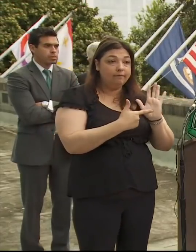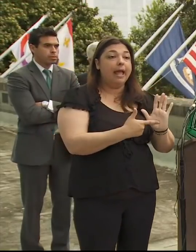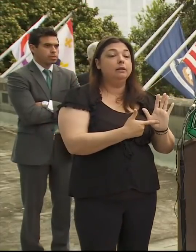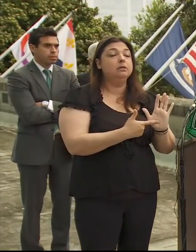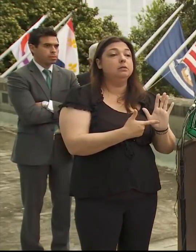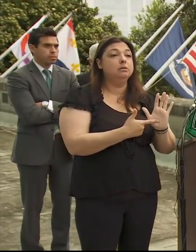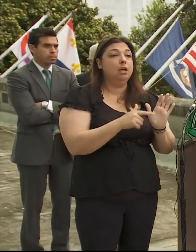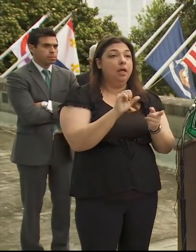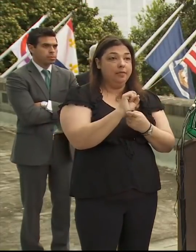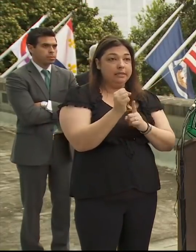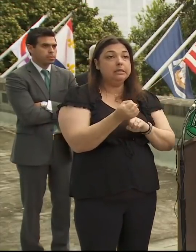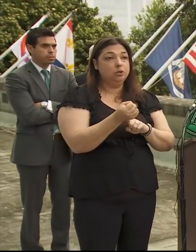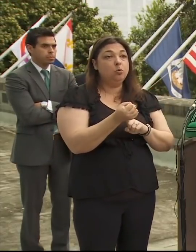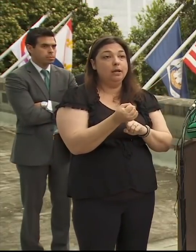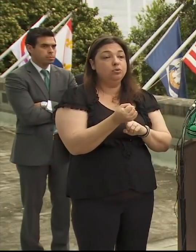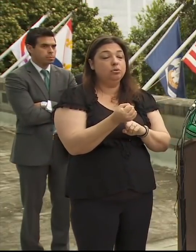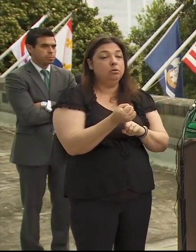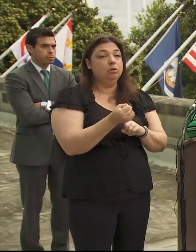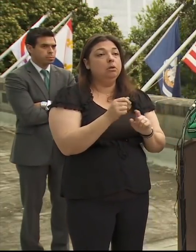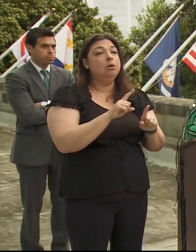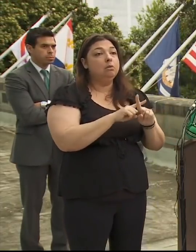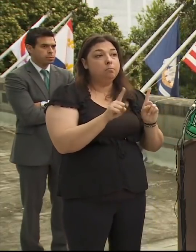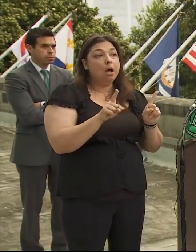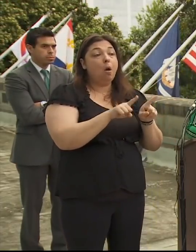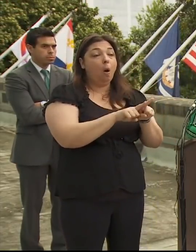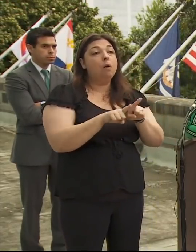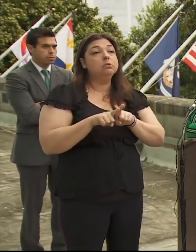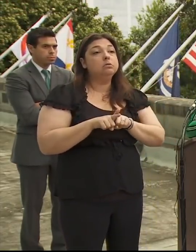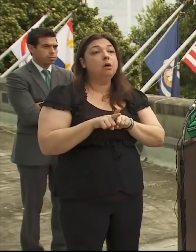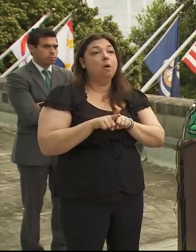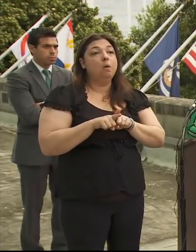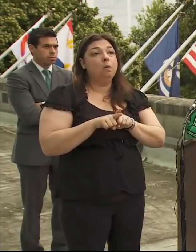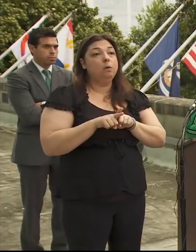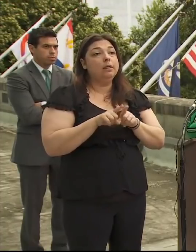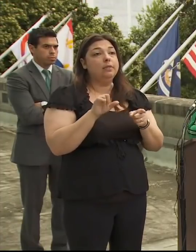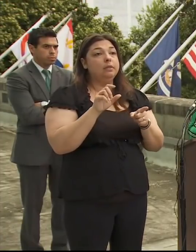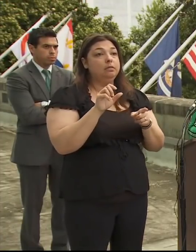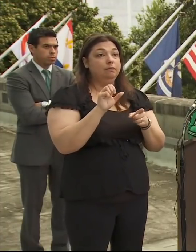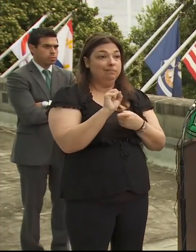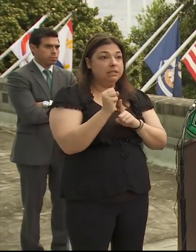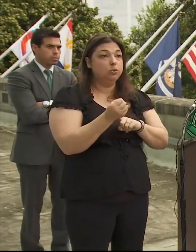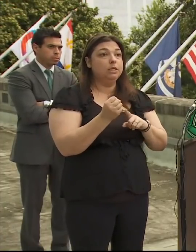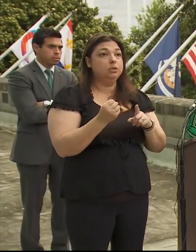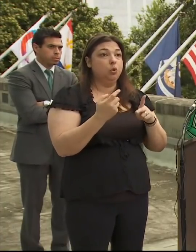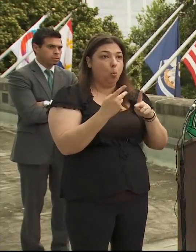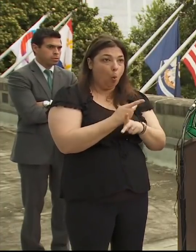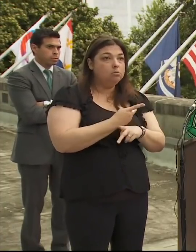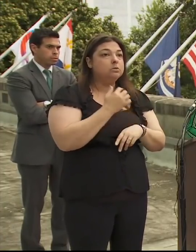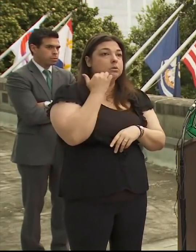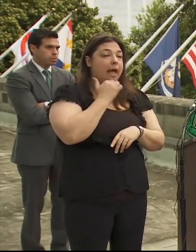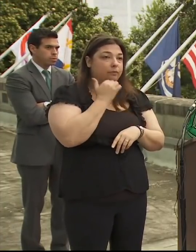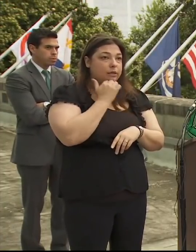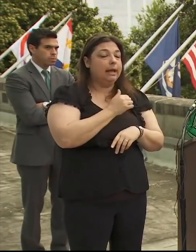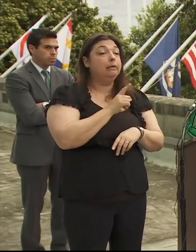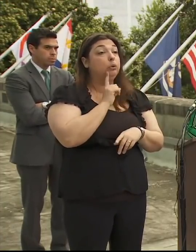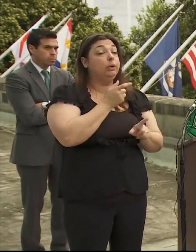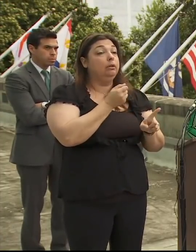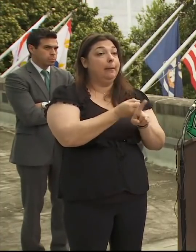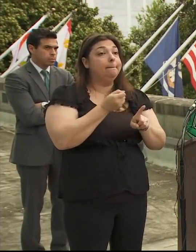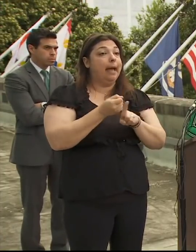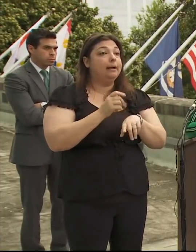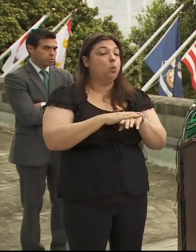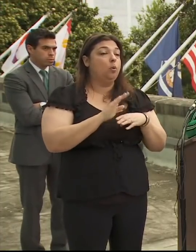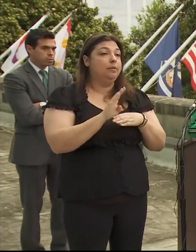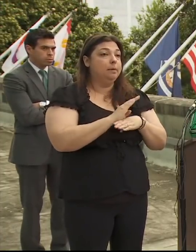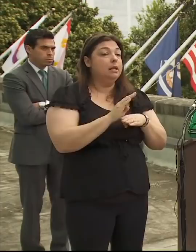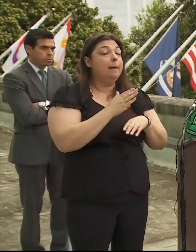the situation that we're in, but the situation that is growing by the day, and the real impact it will have on our